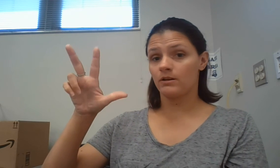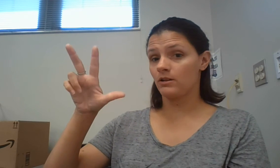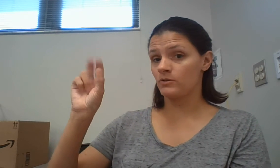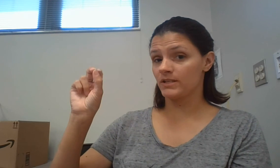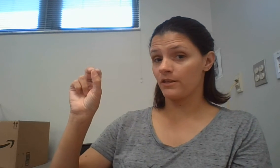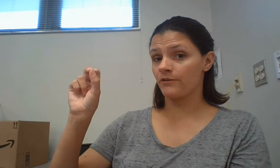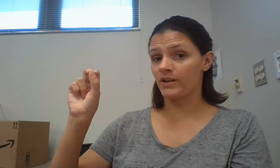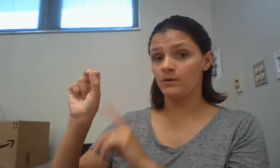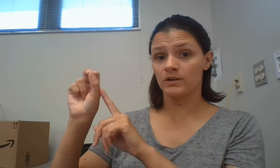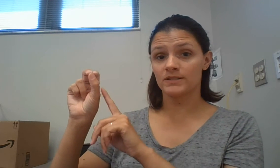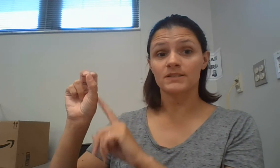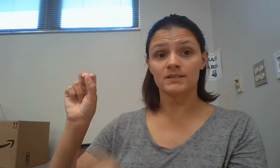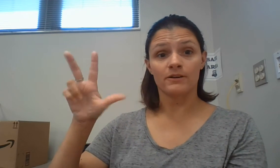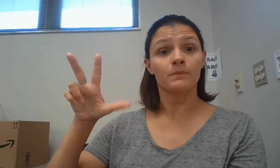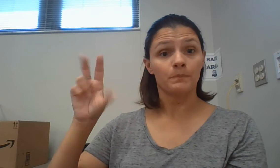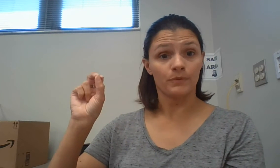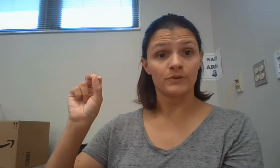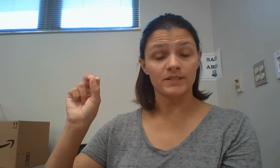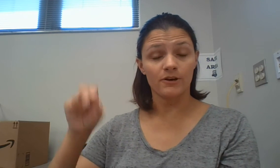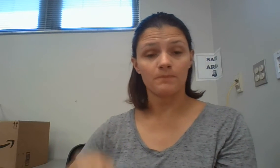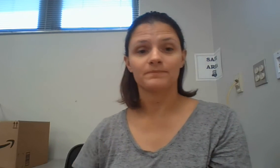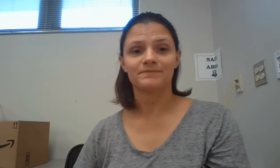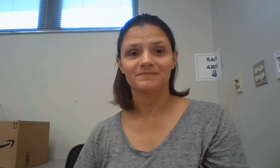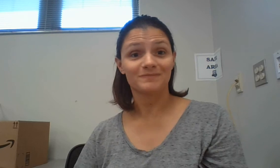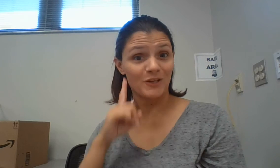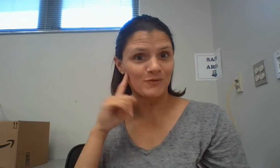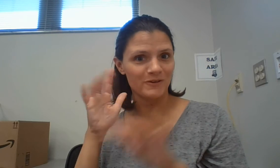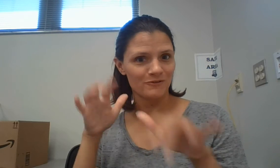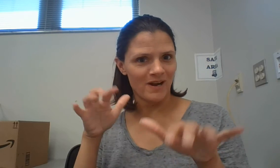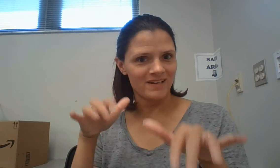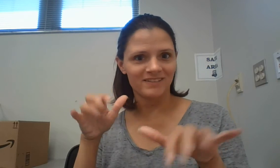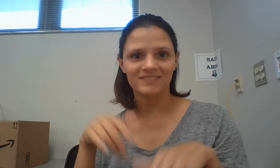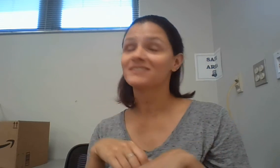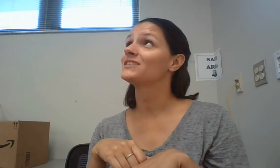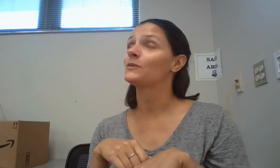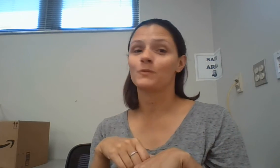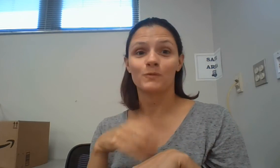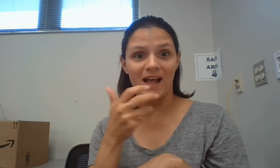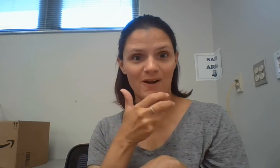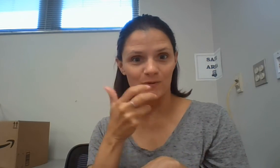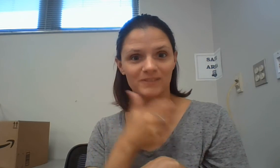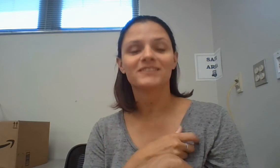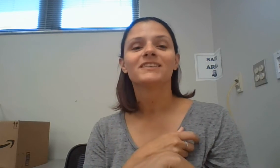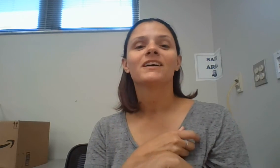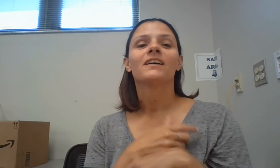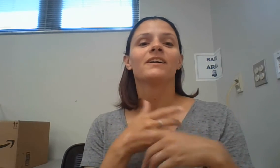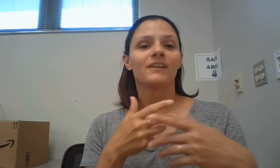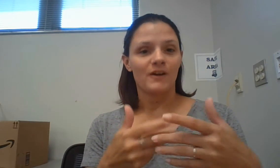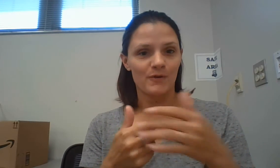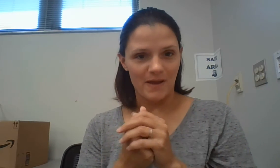Closing with 3 works as the 0. 30. Can you hear the rain? Wow. Okay.